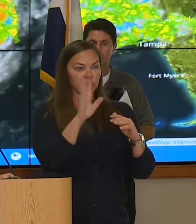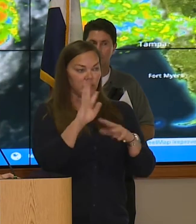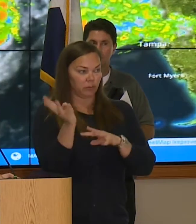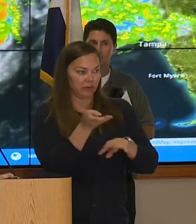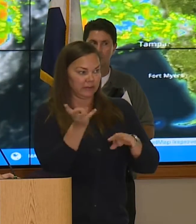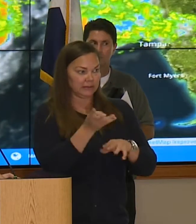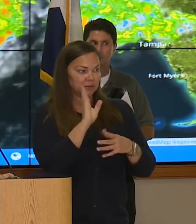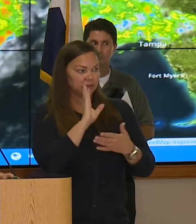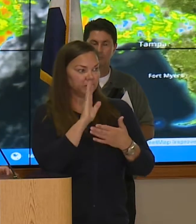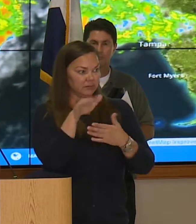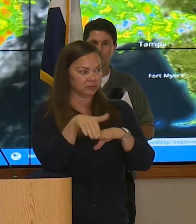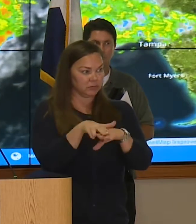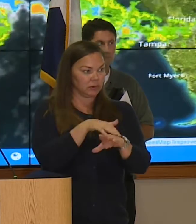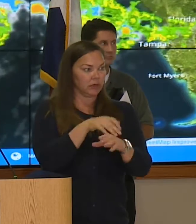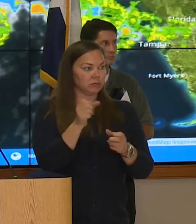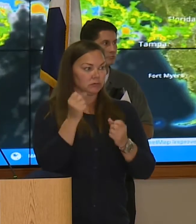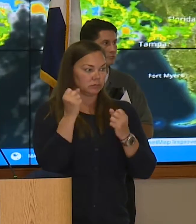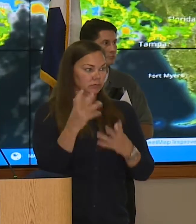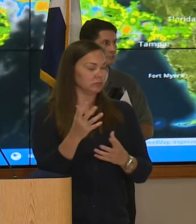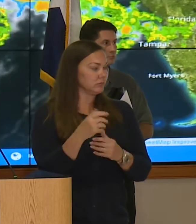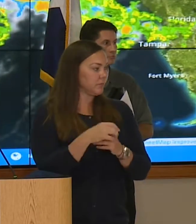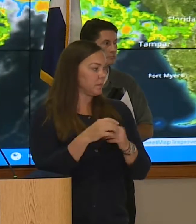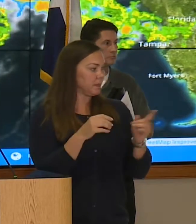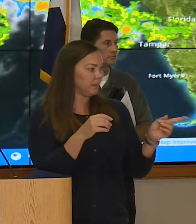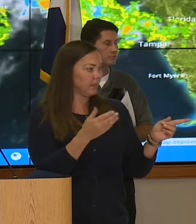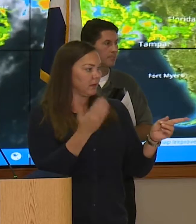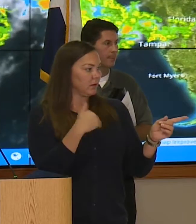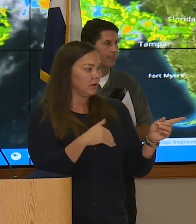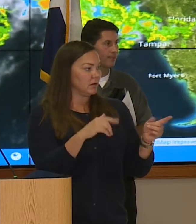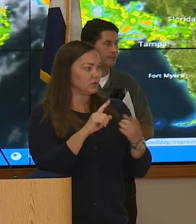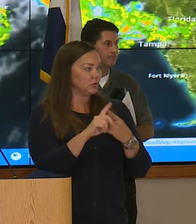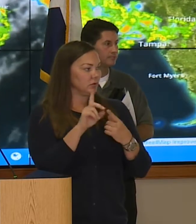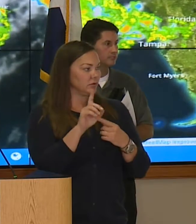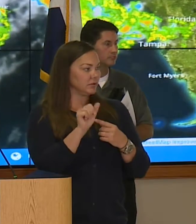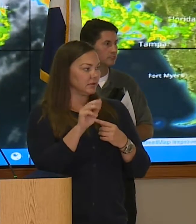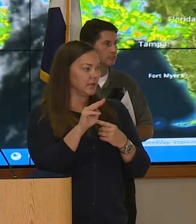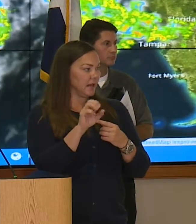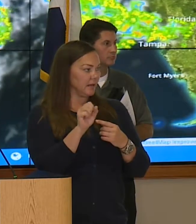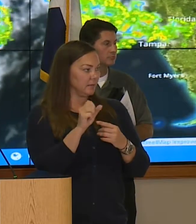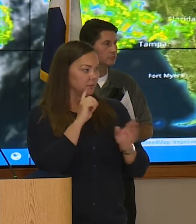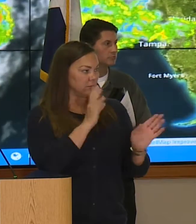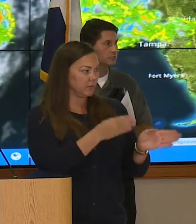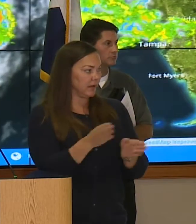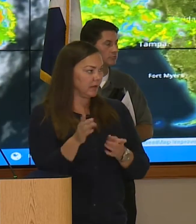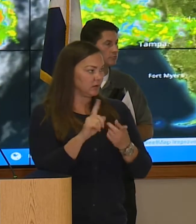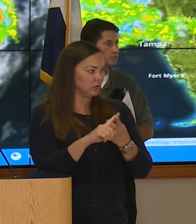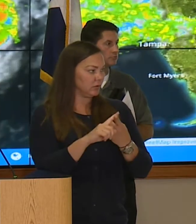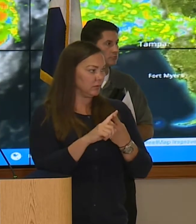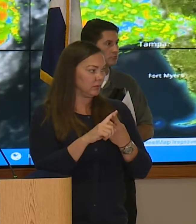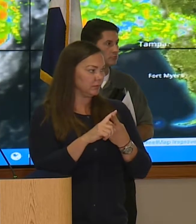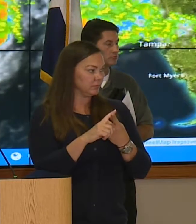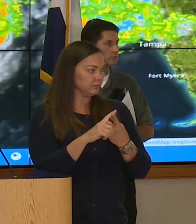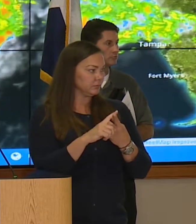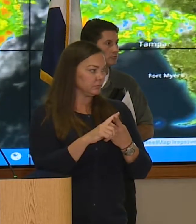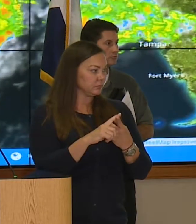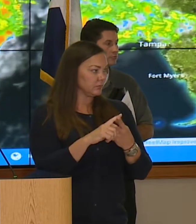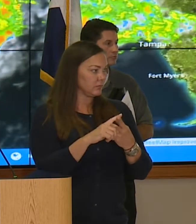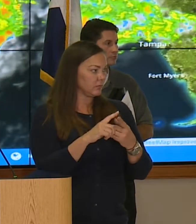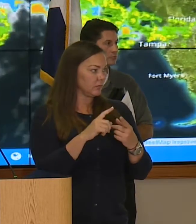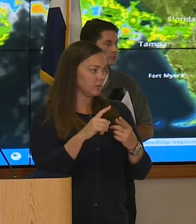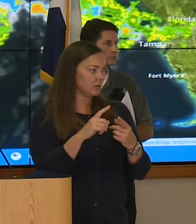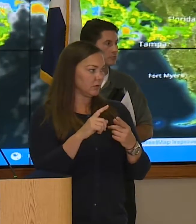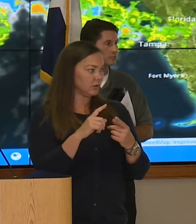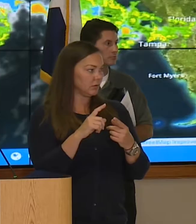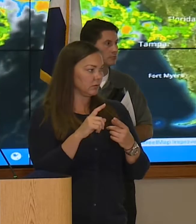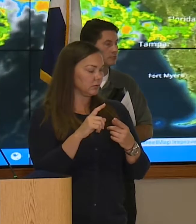releases. Going back to the dams, there's plans to rehabilitate those